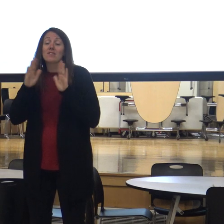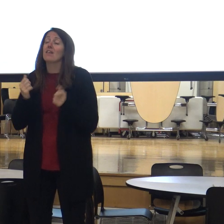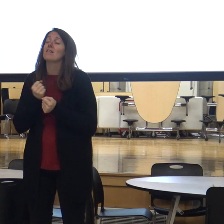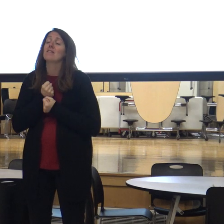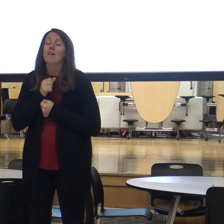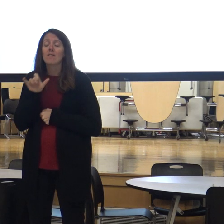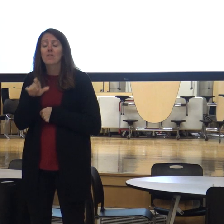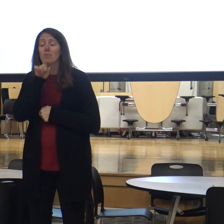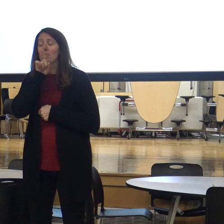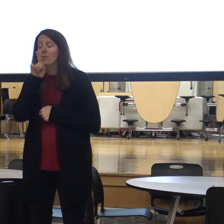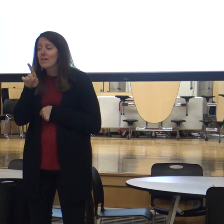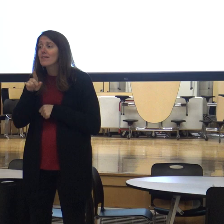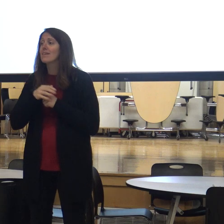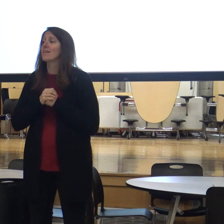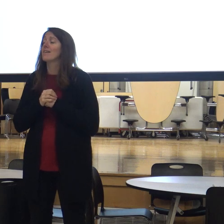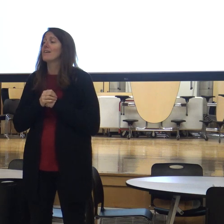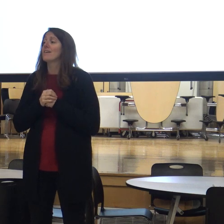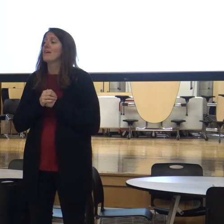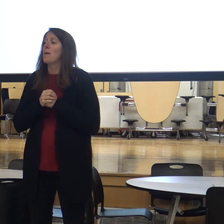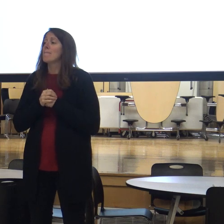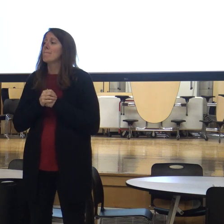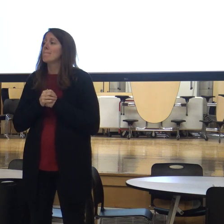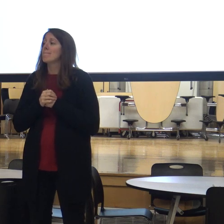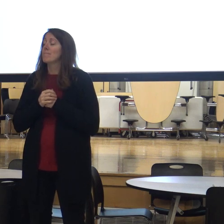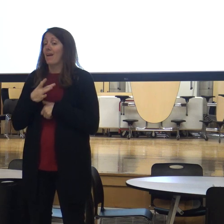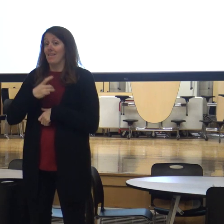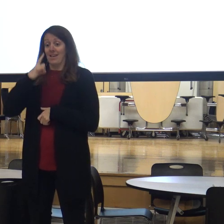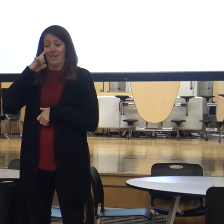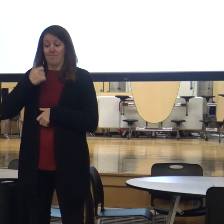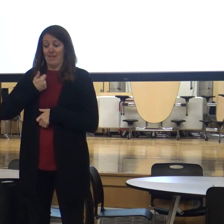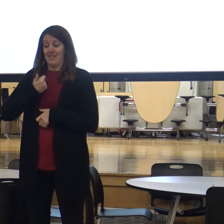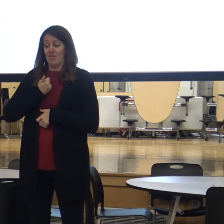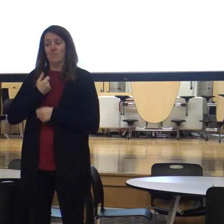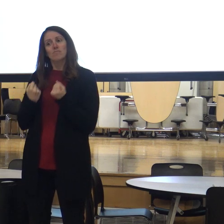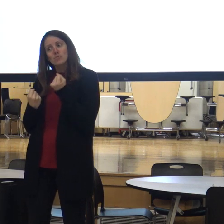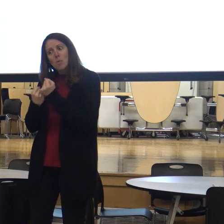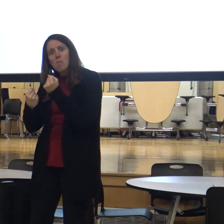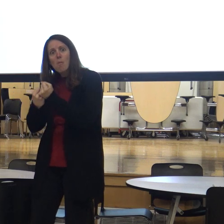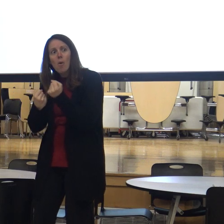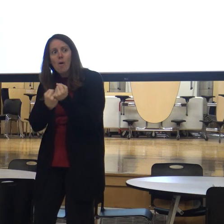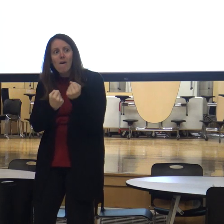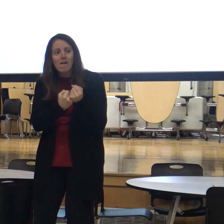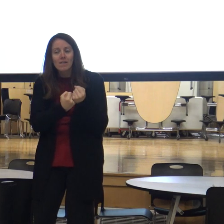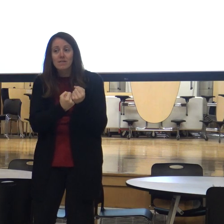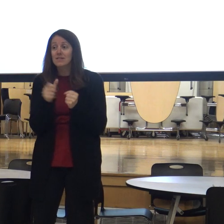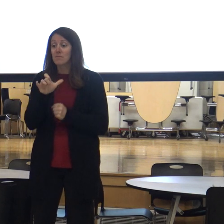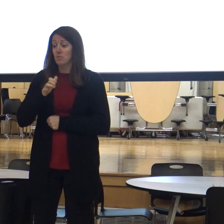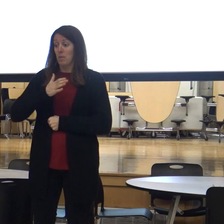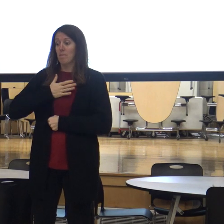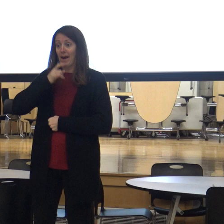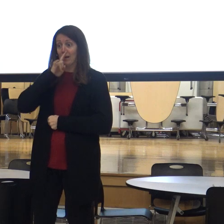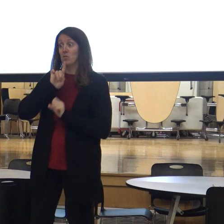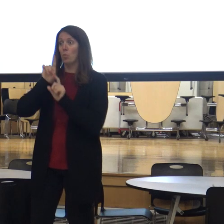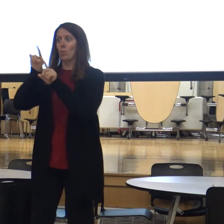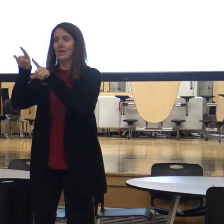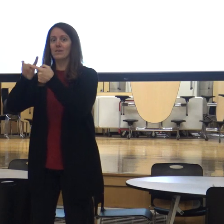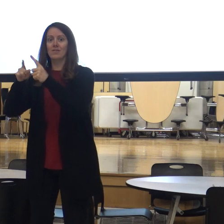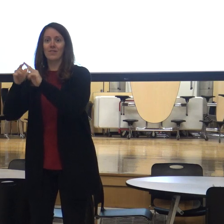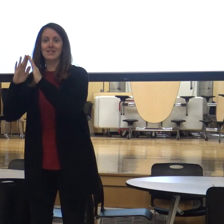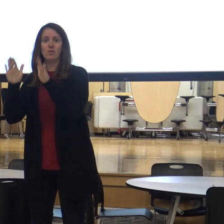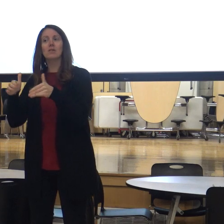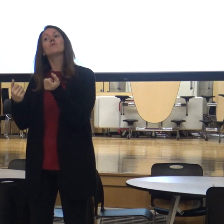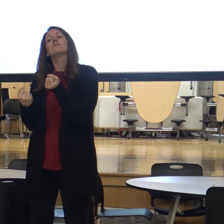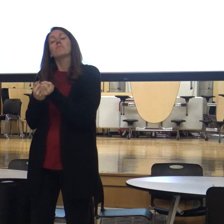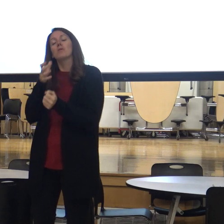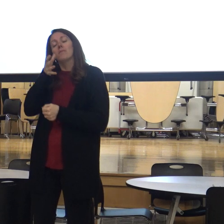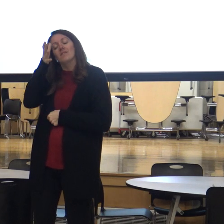did. And I like to think I was a support for some of those kids, just like when my kids went to other homes, they had supportive parents there